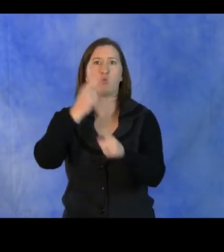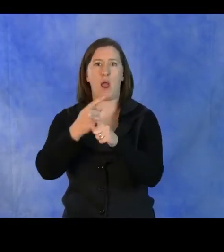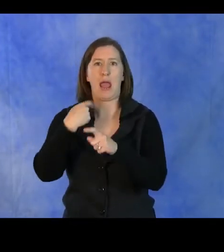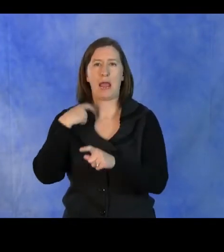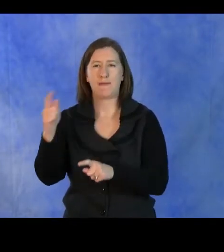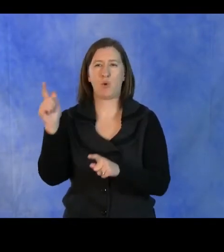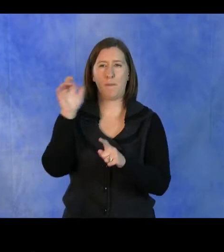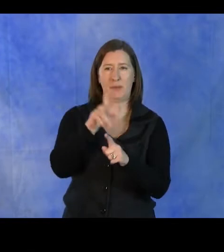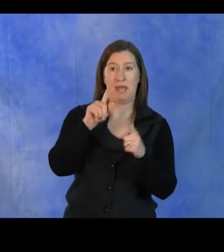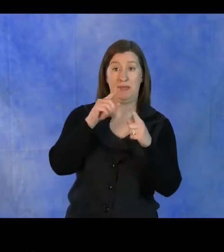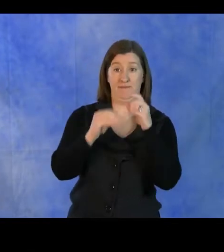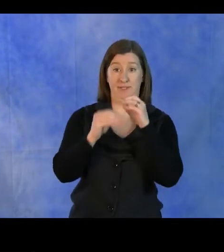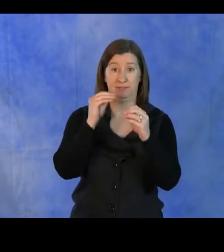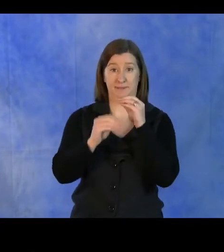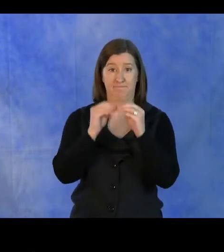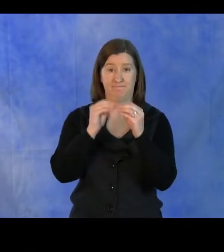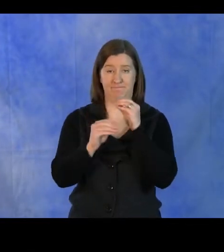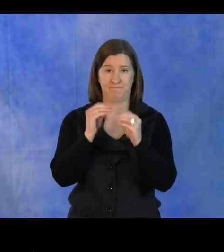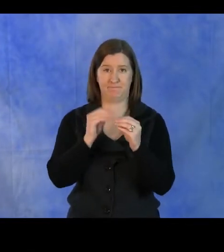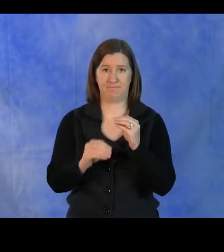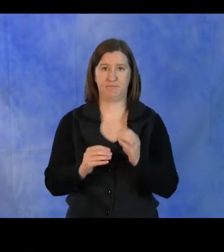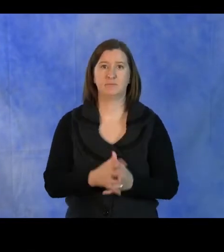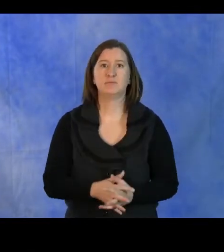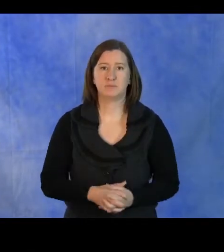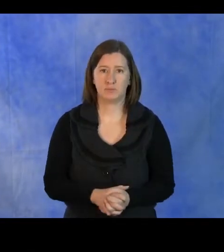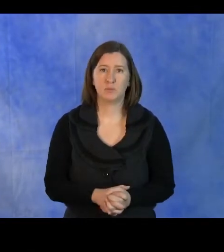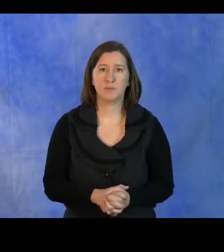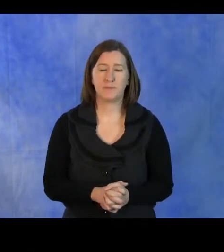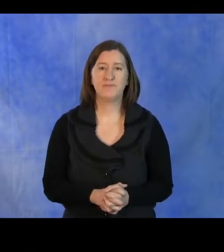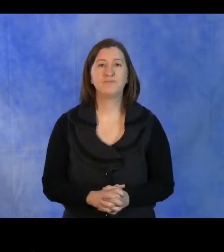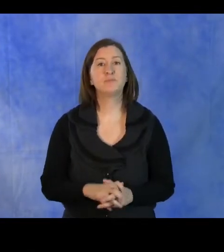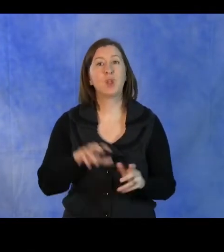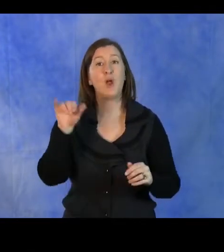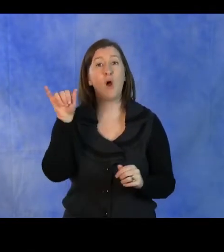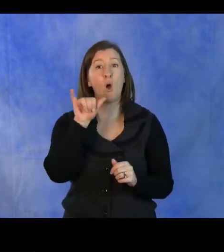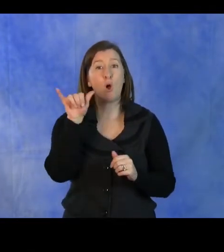to notice that it's not right and go back and fix it.